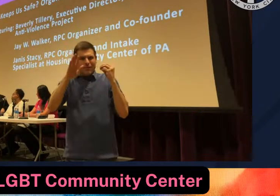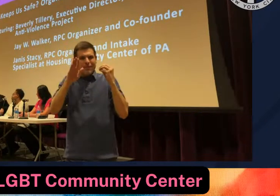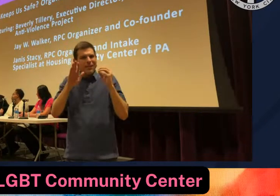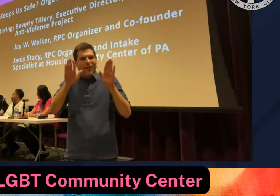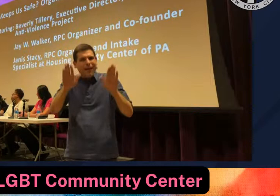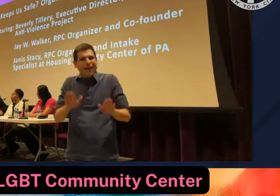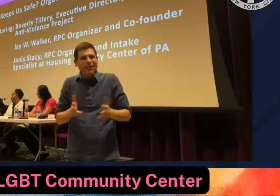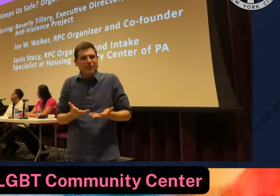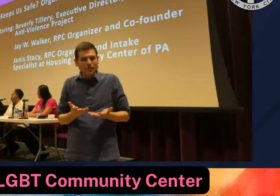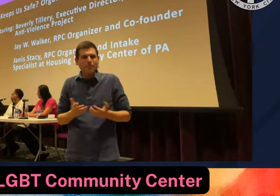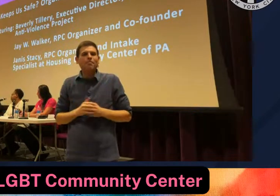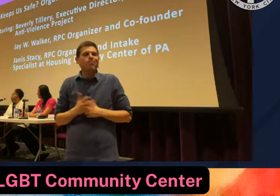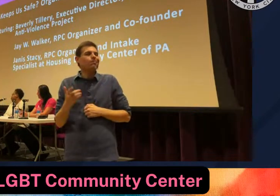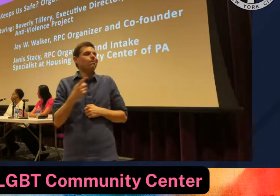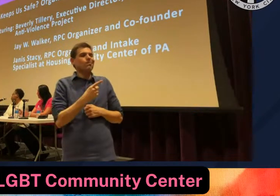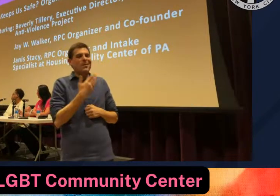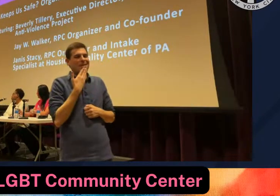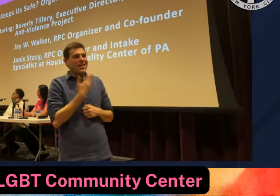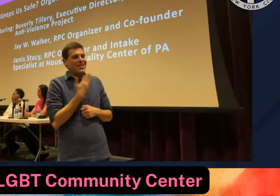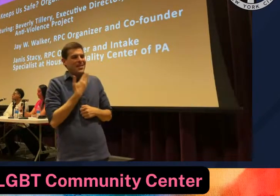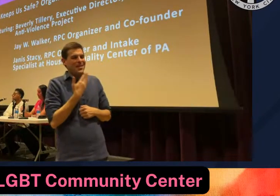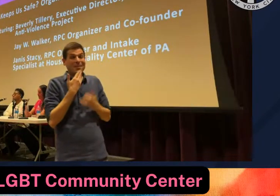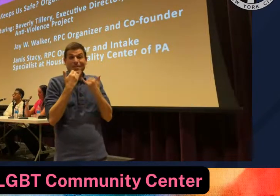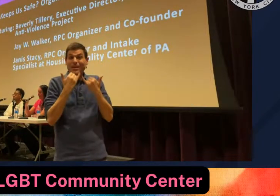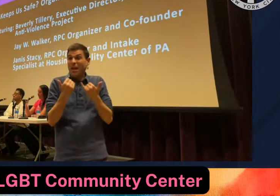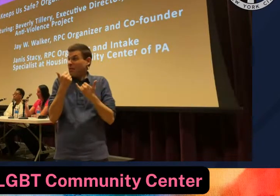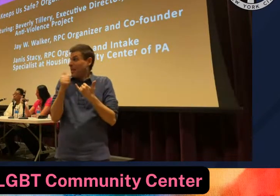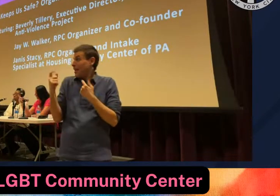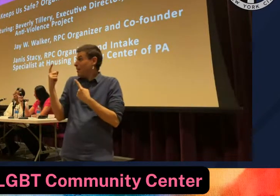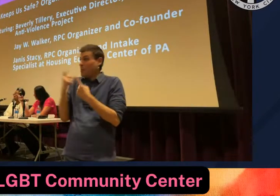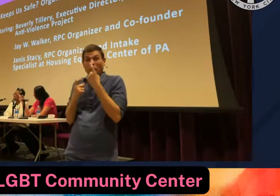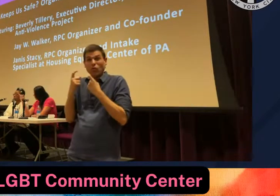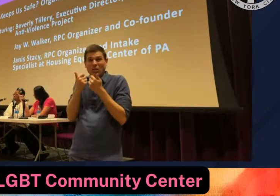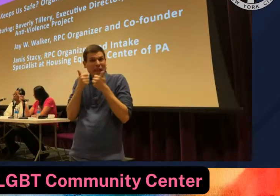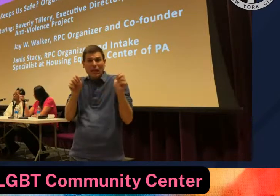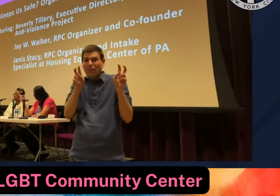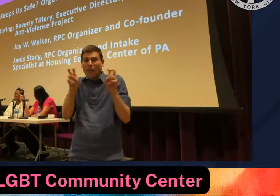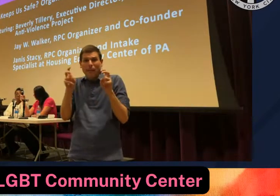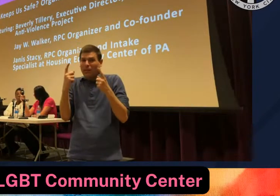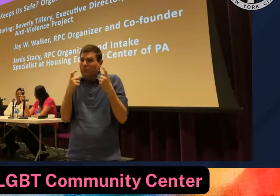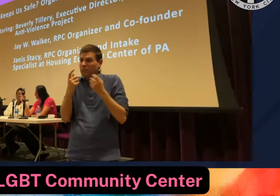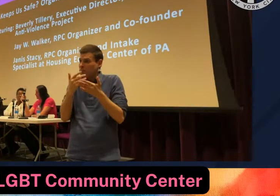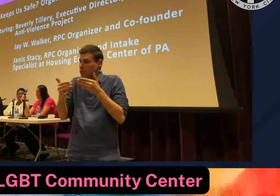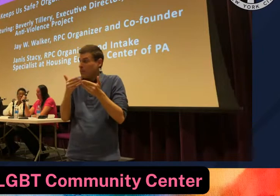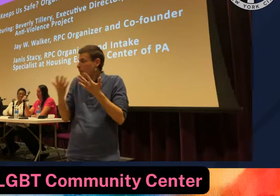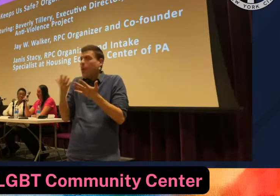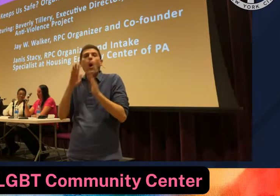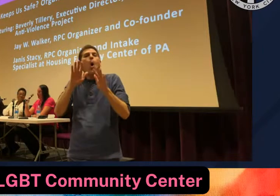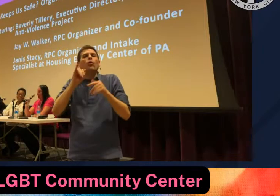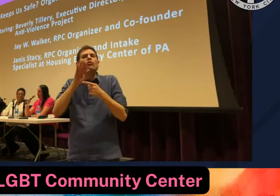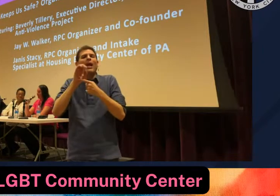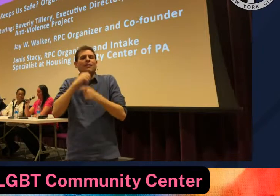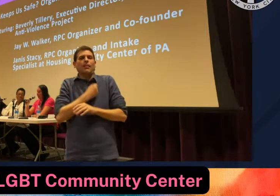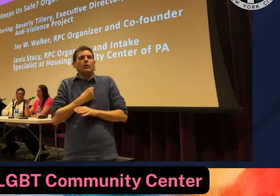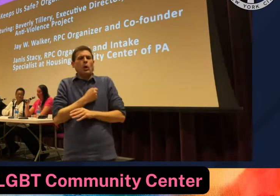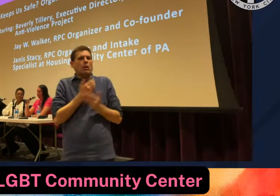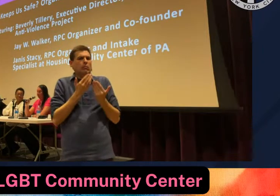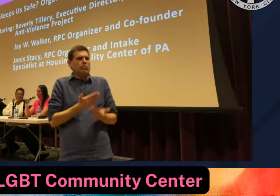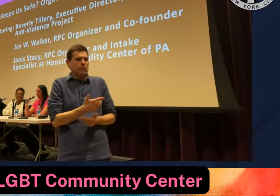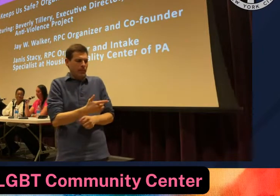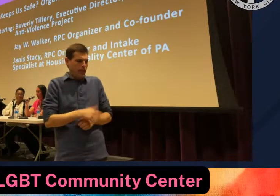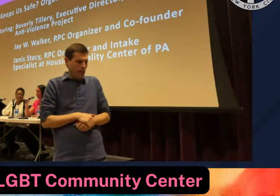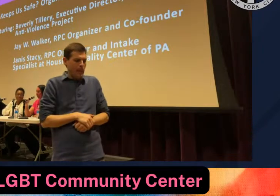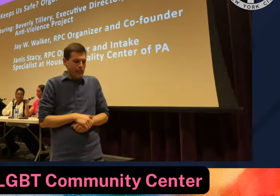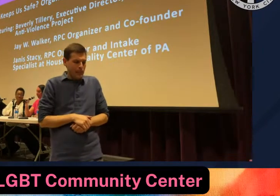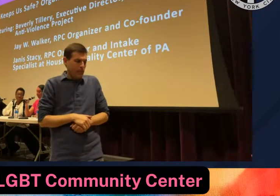in our communities. Yeah. Any questions, any topics that anyone would like to bring up? Oh, I'm sorry, Janice, I'm sorry. It's very